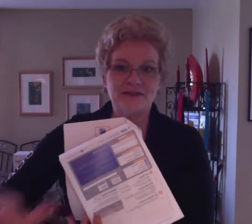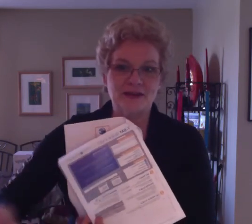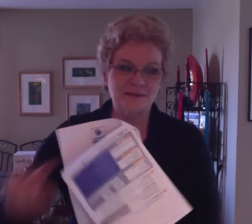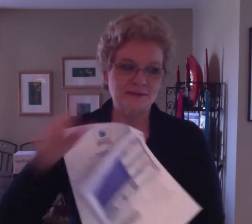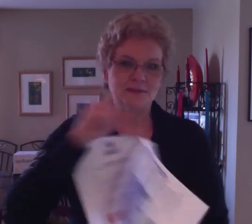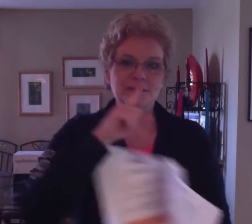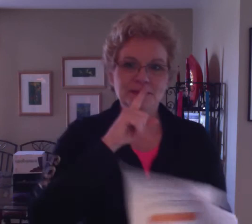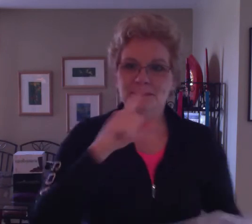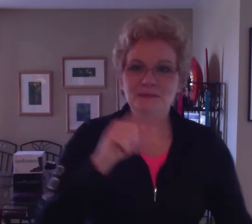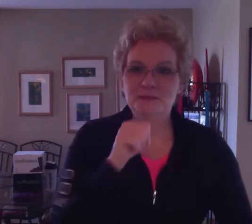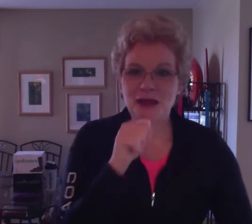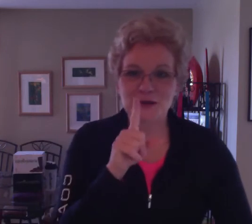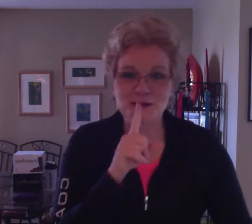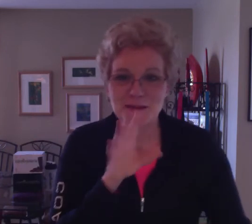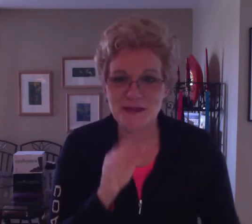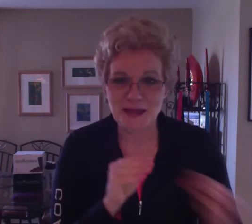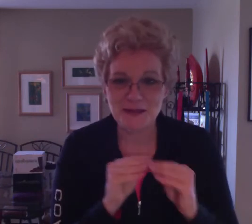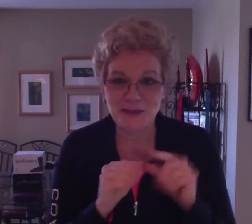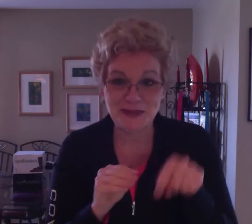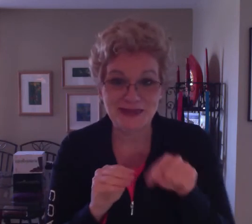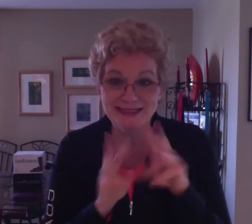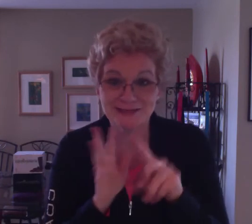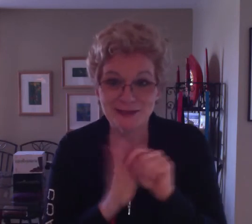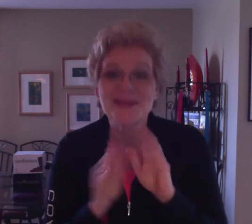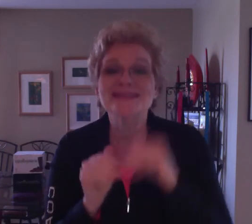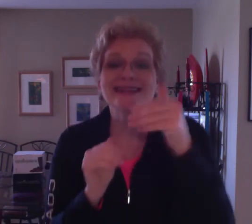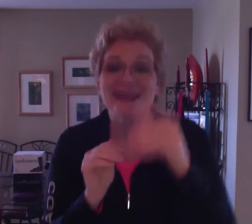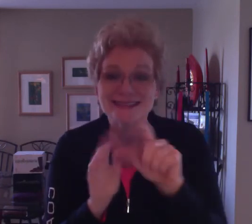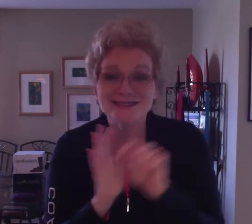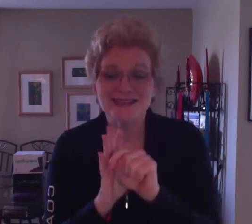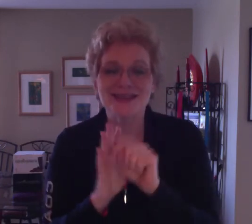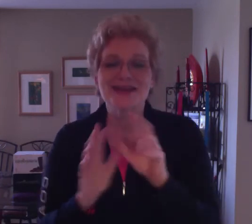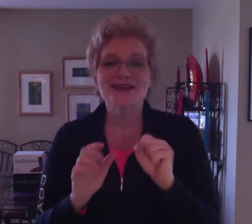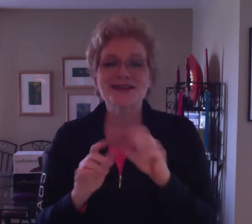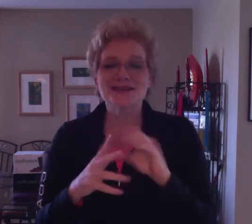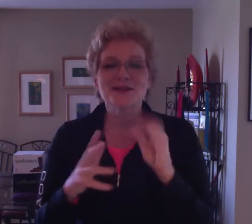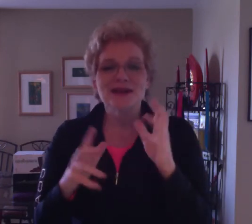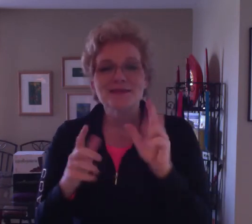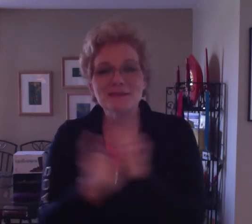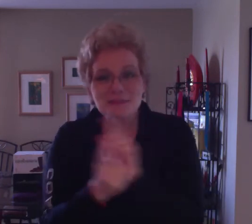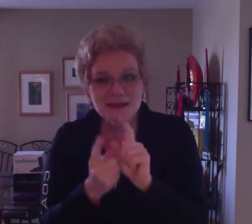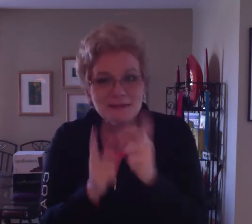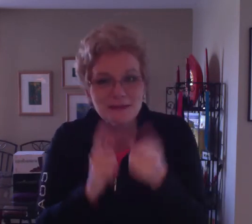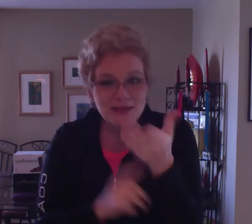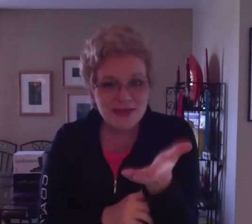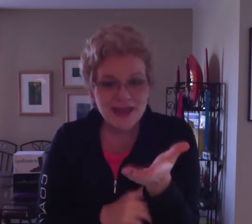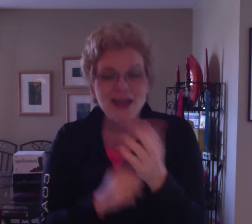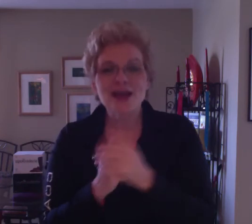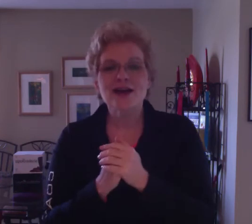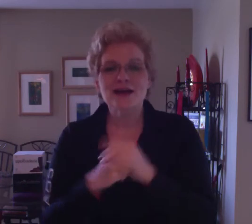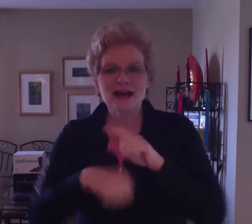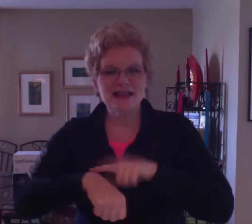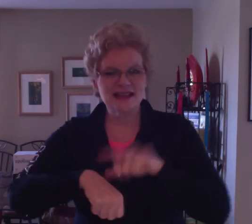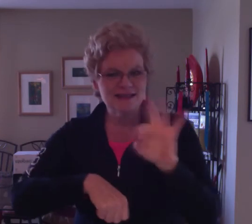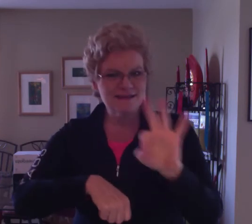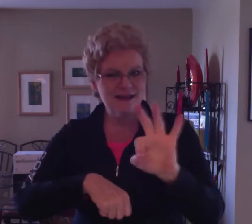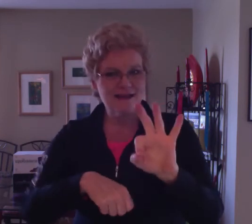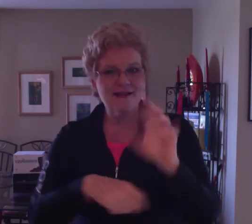video. And you want to get people on there and meet them on there. It's a webinar. It's at, I believe, 9 o'clock every Tuesday night. Seriously, you can be